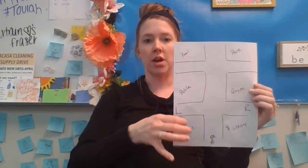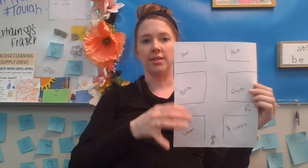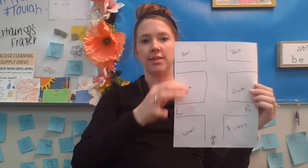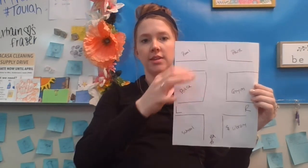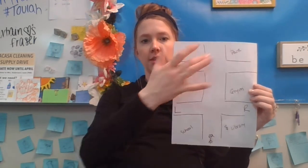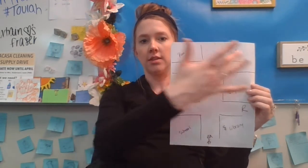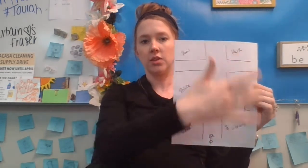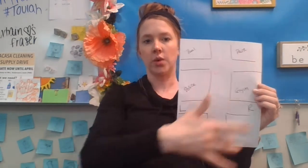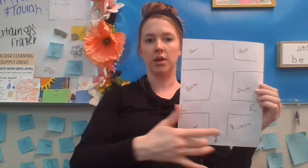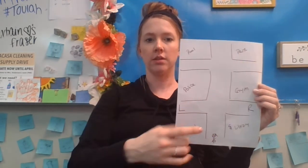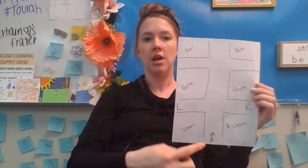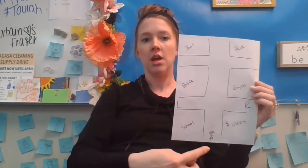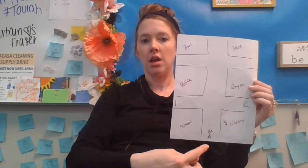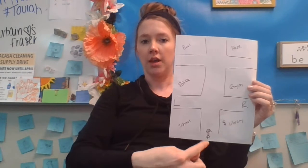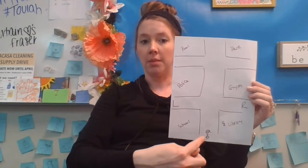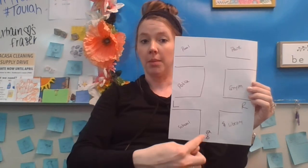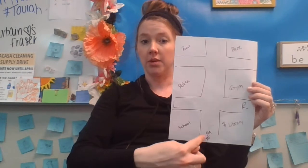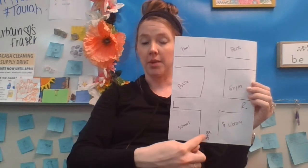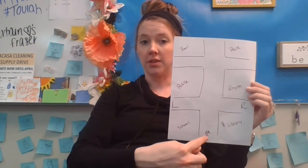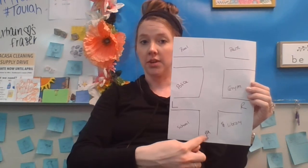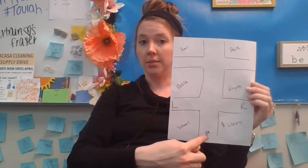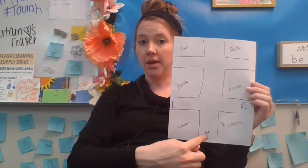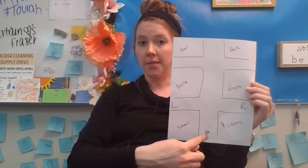these 6 squares. Again, my perspective is going to be here.